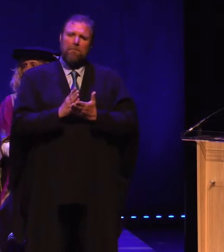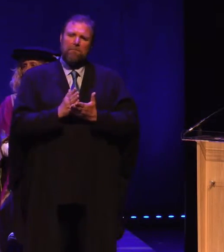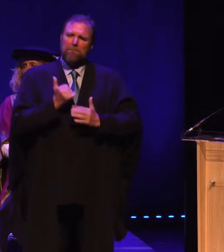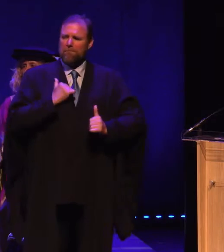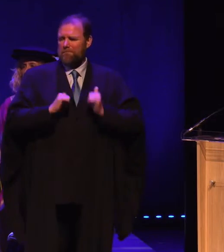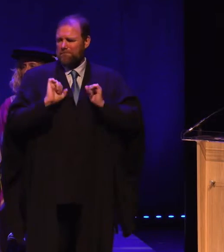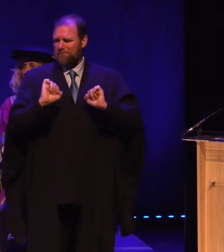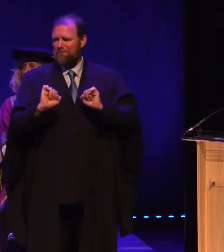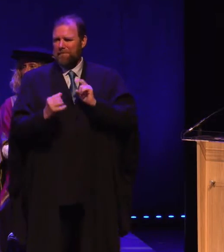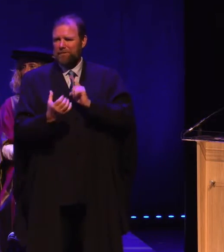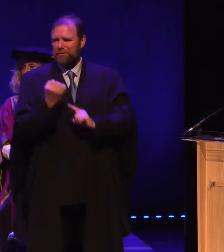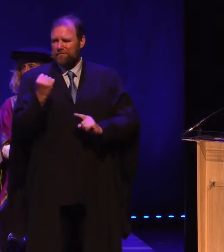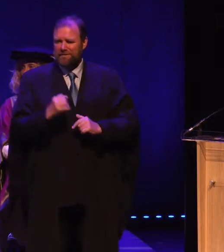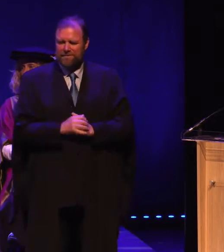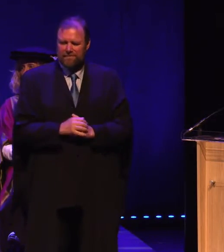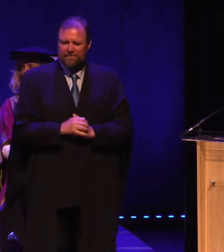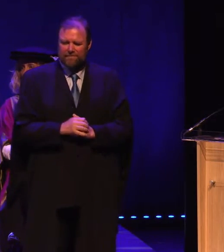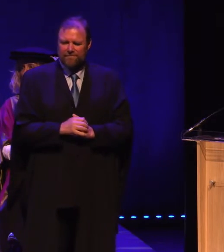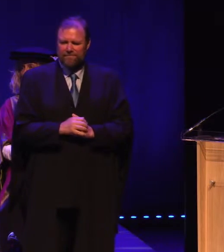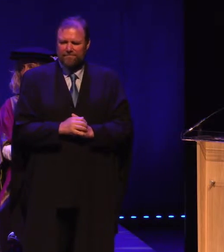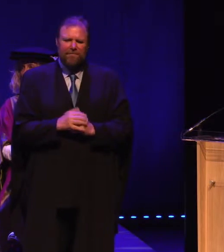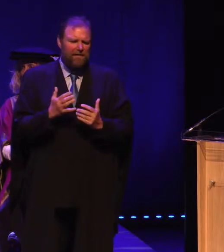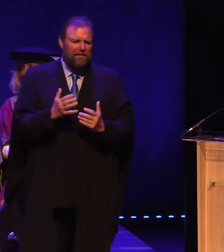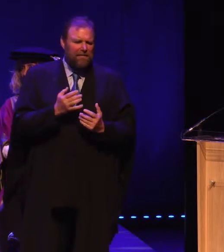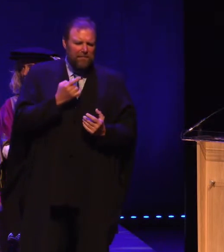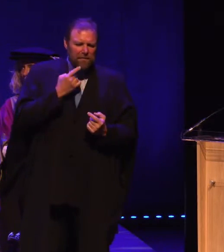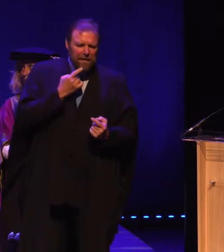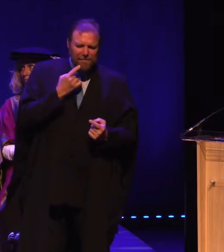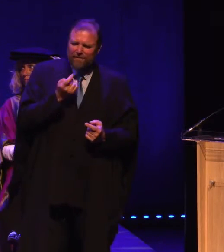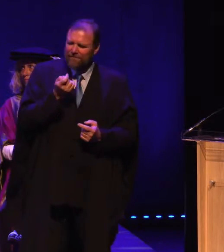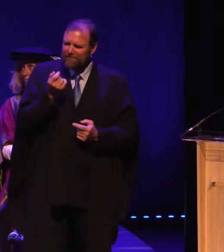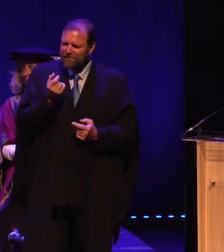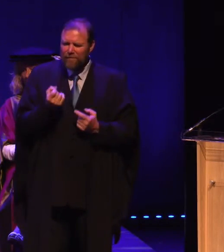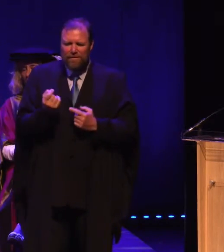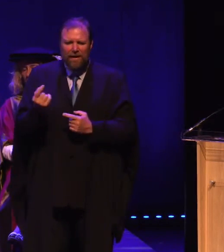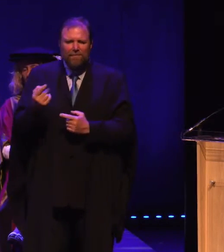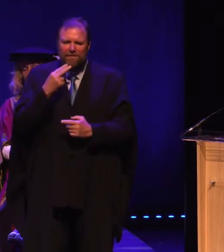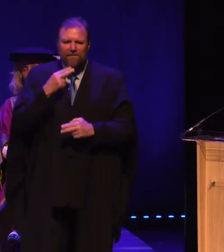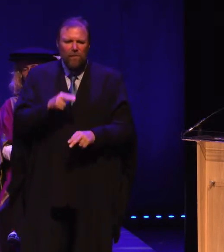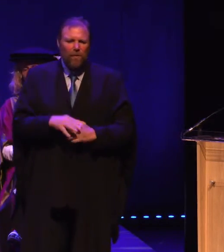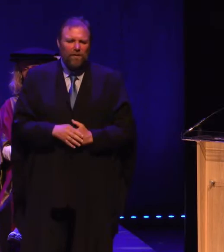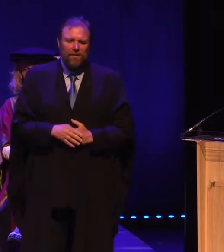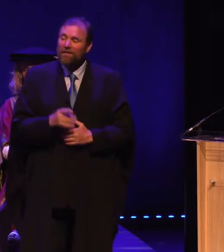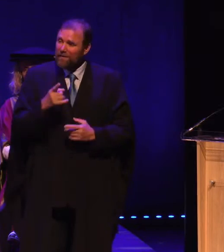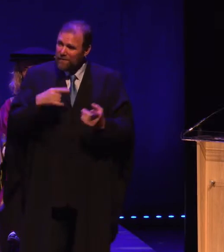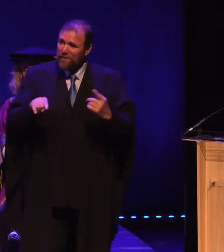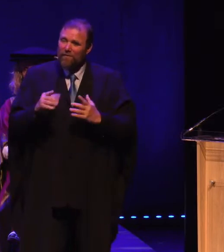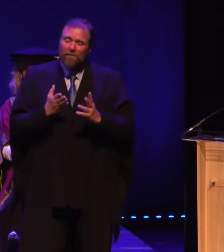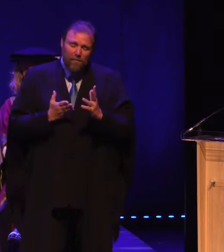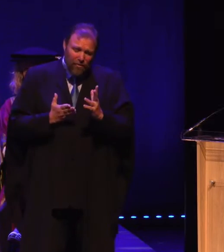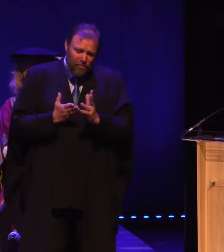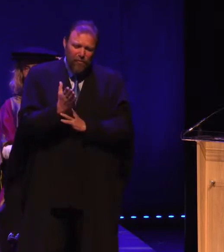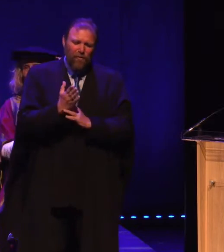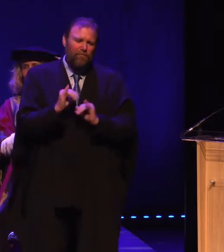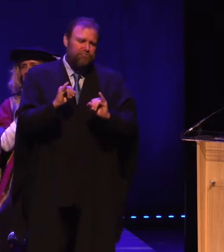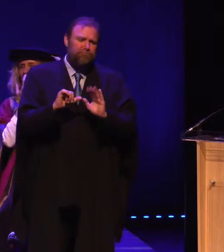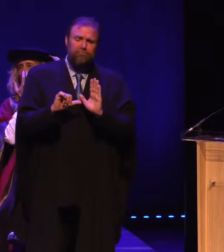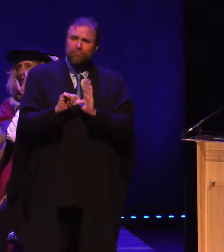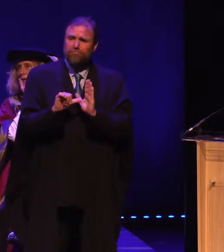your achievements, and as been mentioned a few times this afternoon, you've done this in the most difficult of